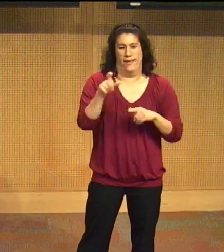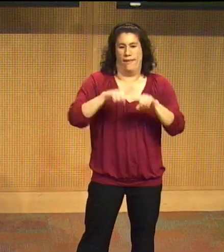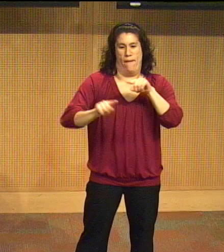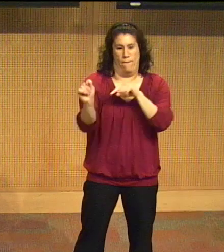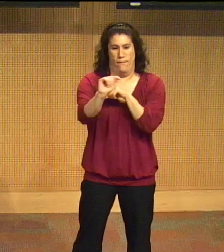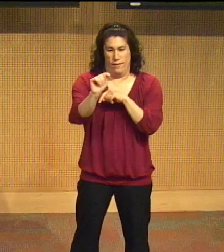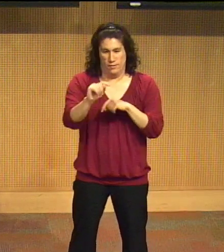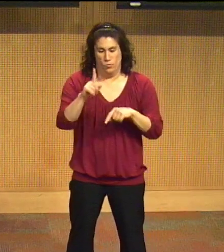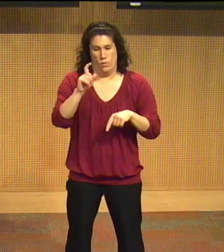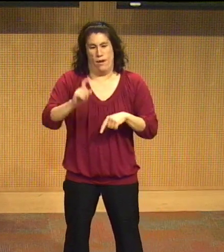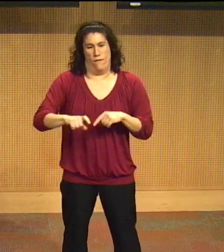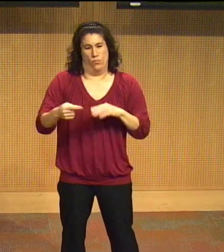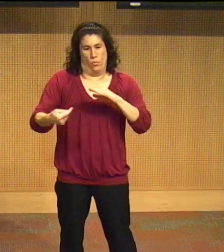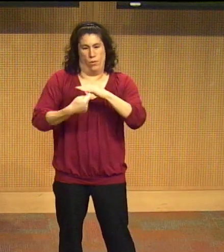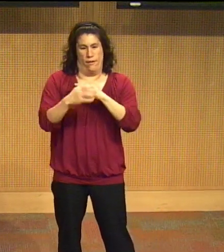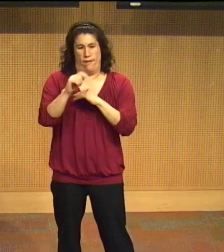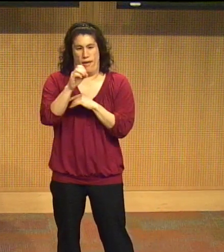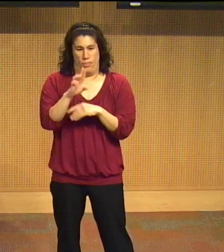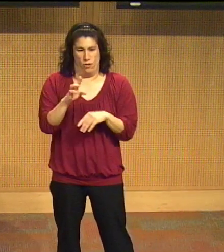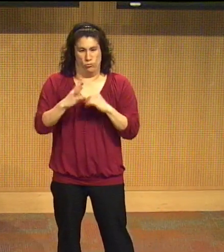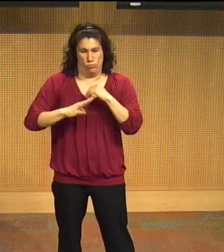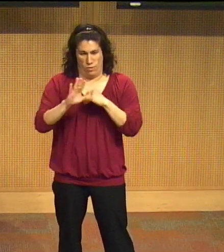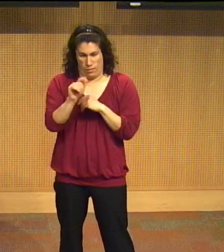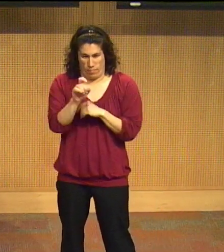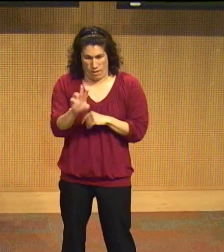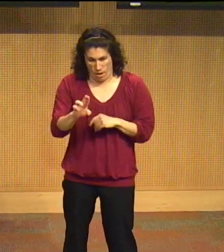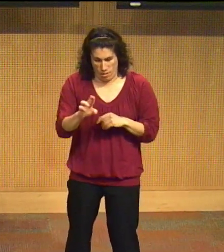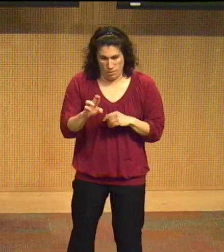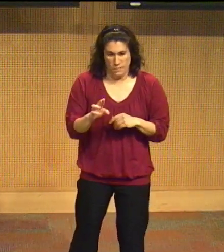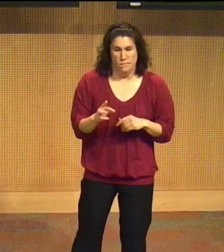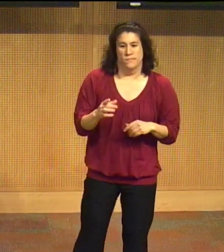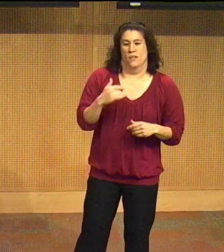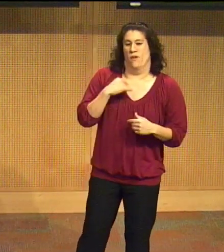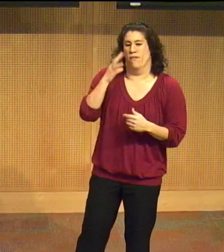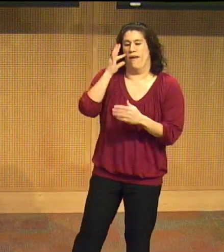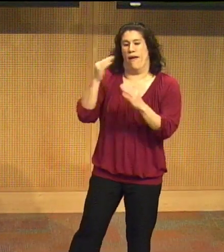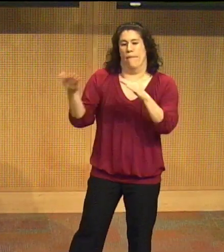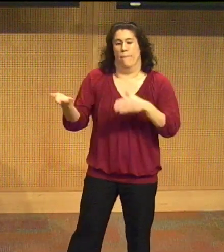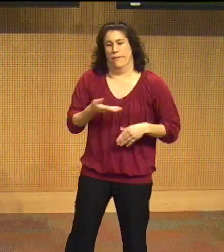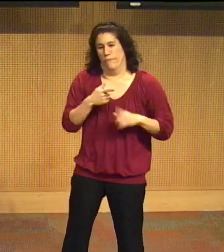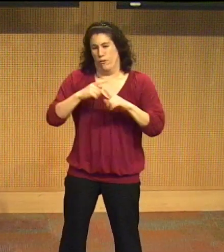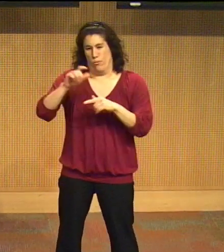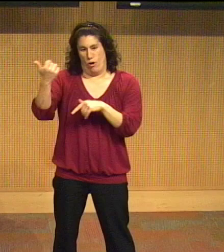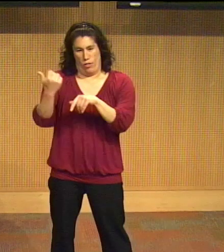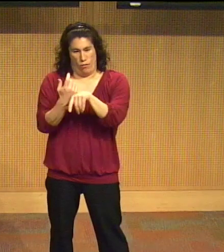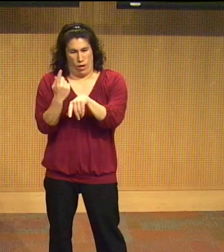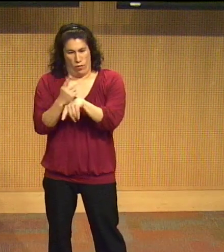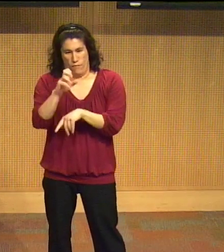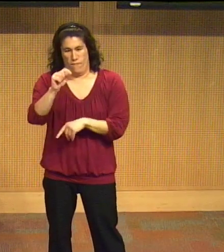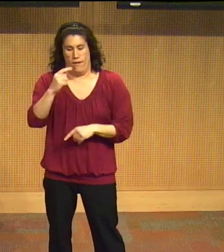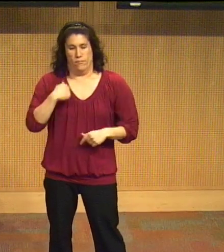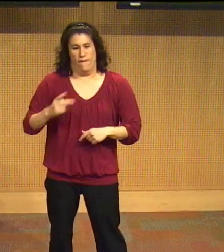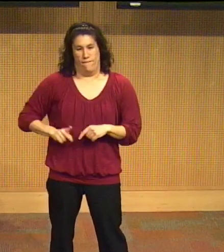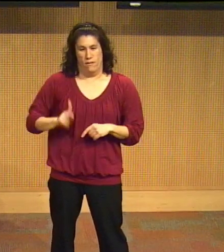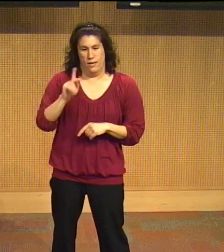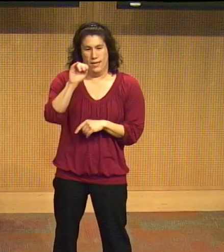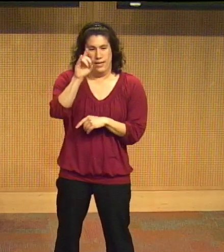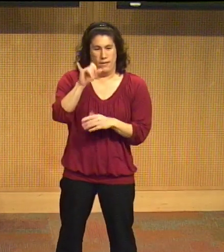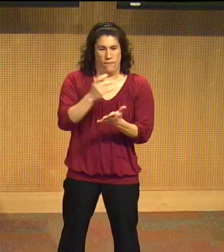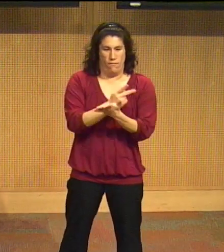whose kidneys aren't functioning and they need to be catheterized because they can't urinate. Or I've got an animal brought in from another veterinary